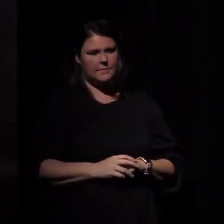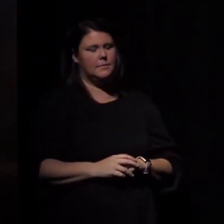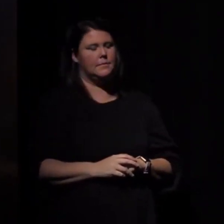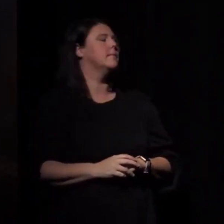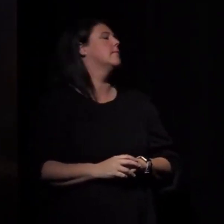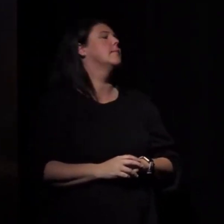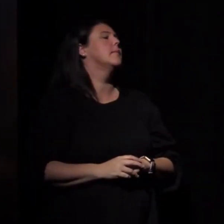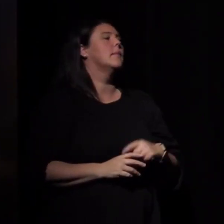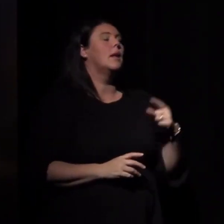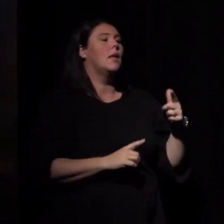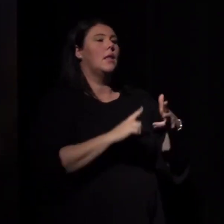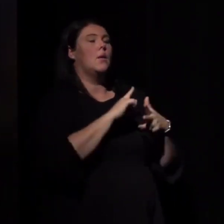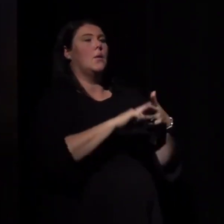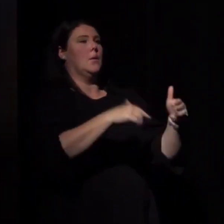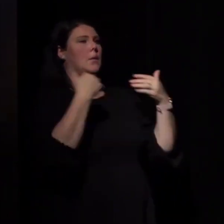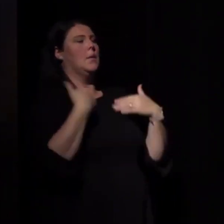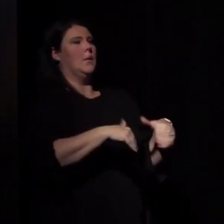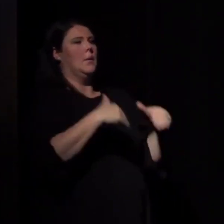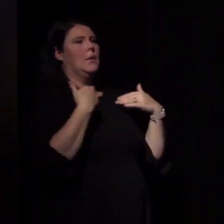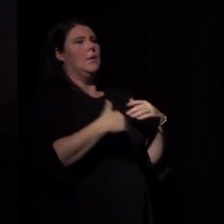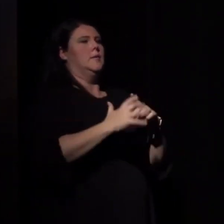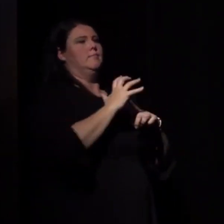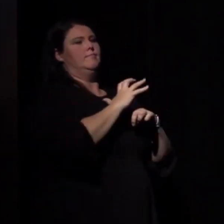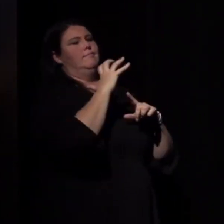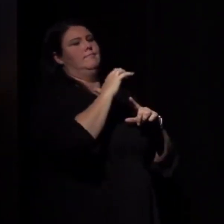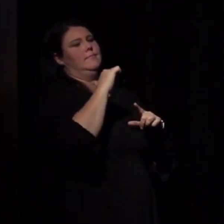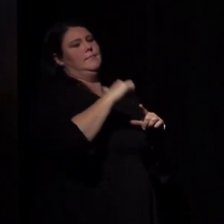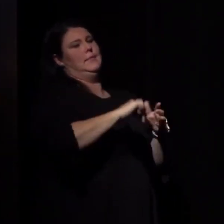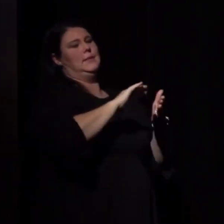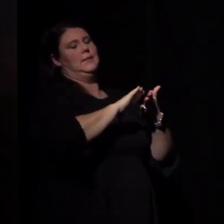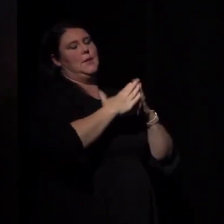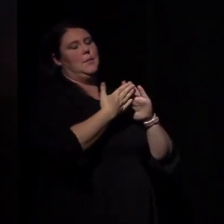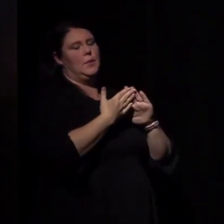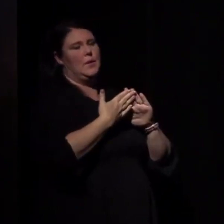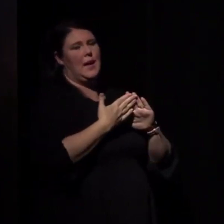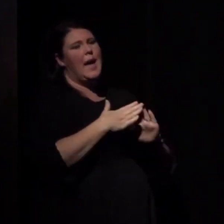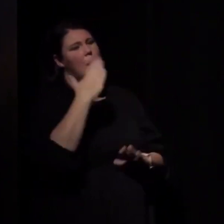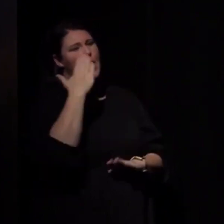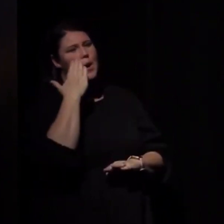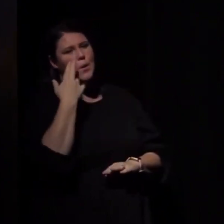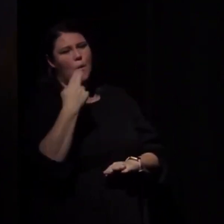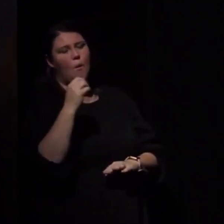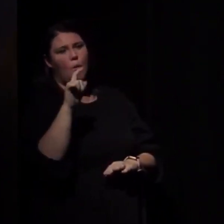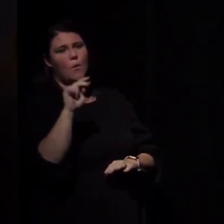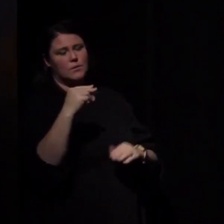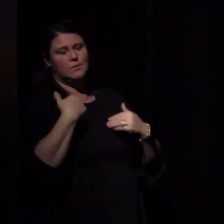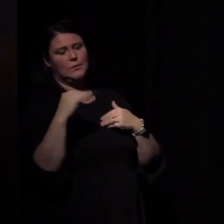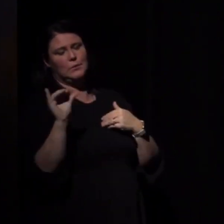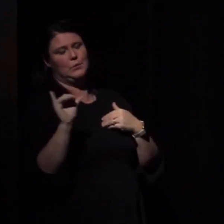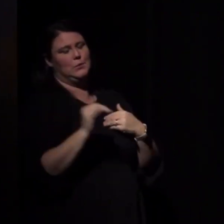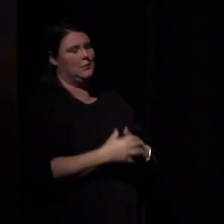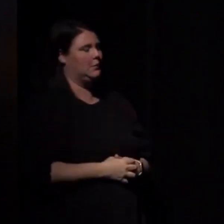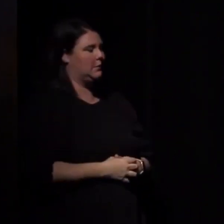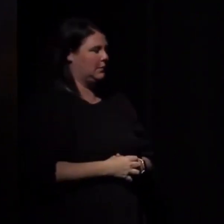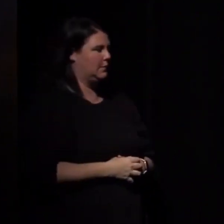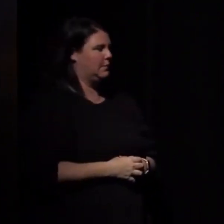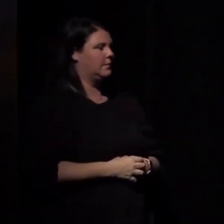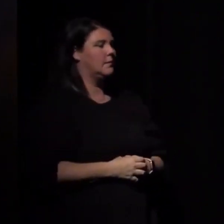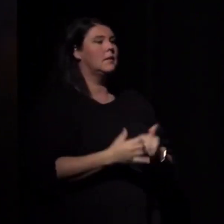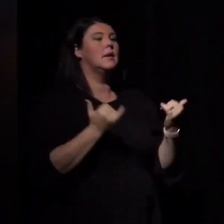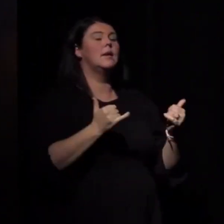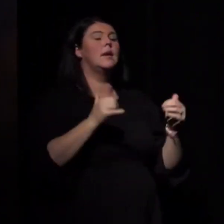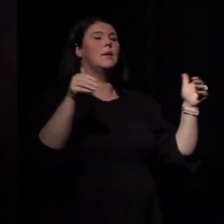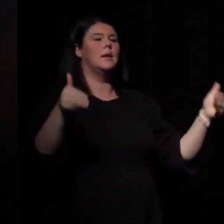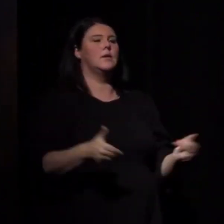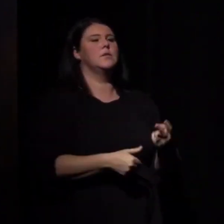These are incredible champions in the community of Hamilton, and I am sure Halton has some in their board as well. Now, we are excited to